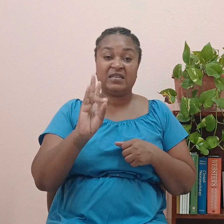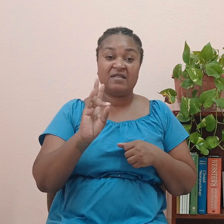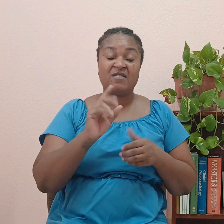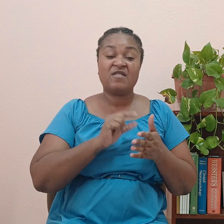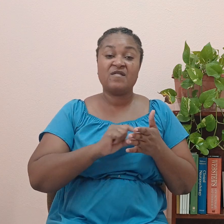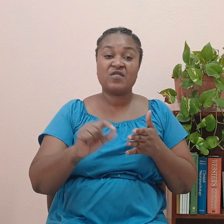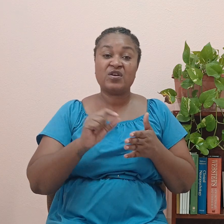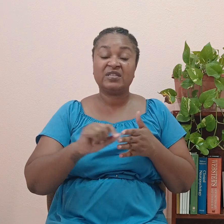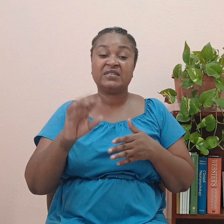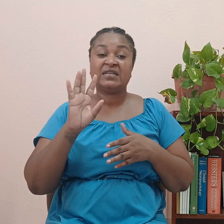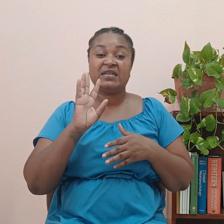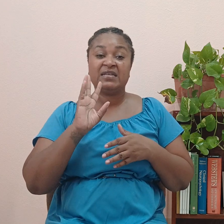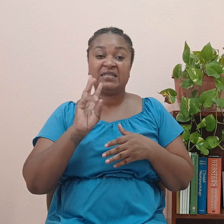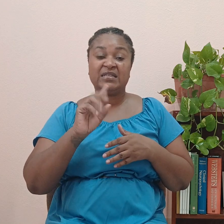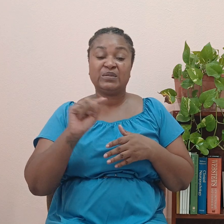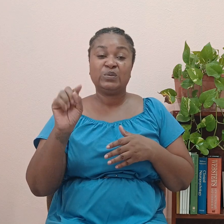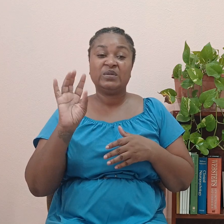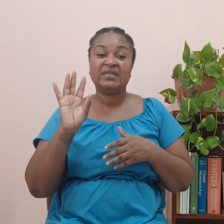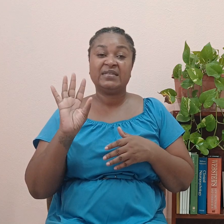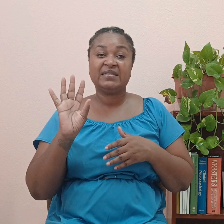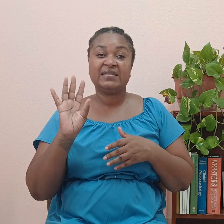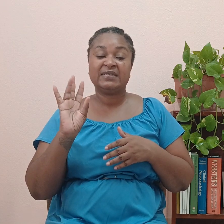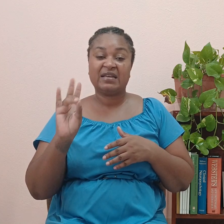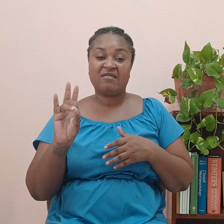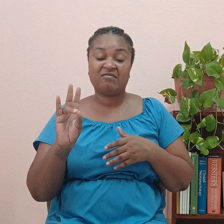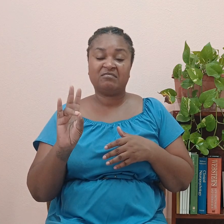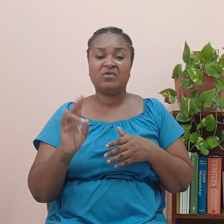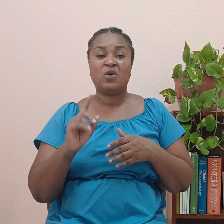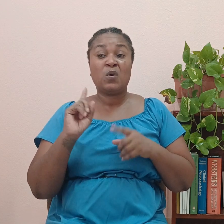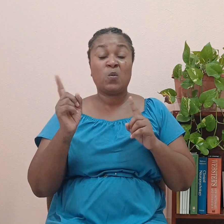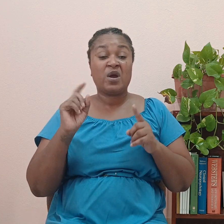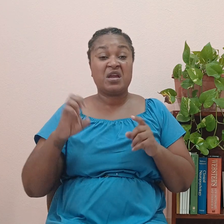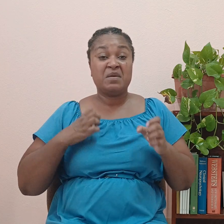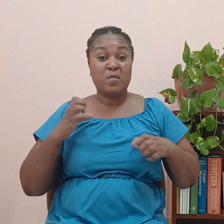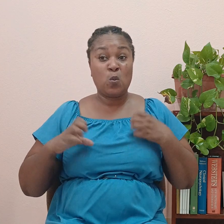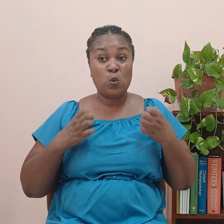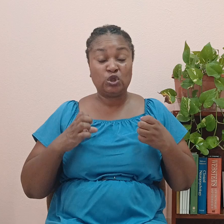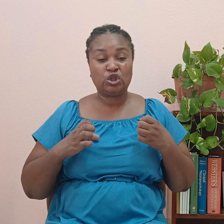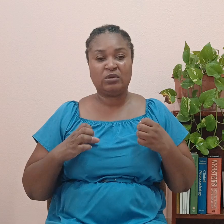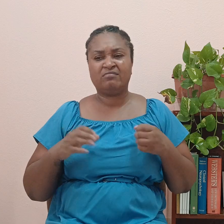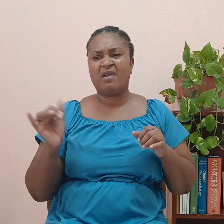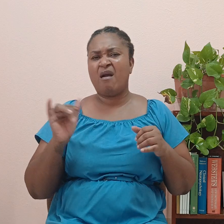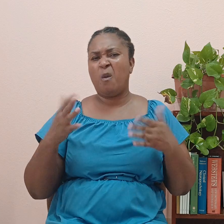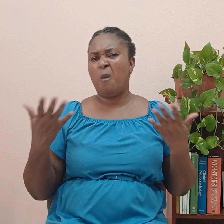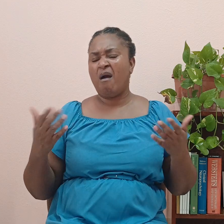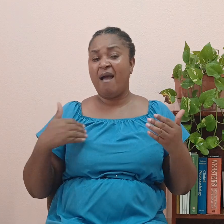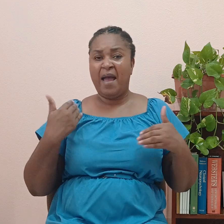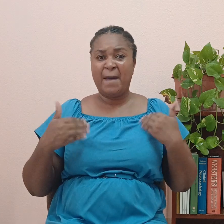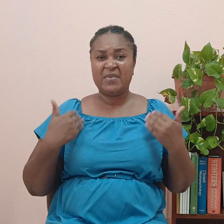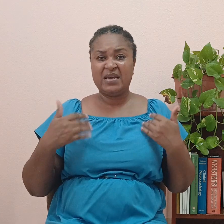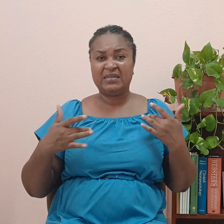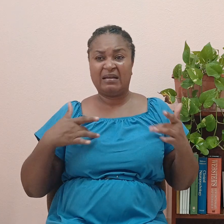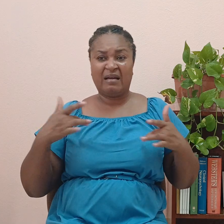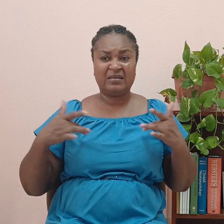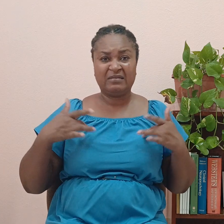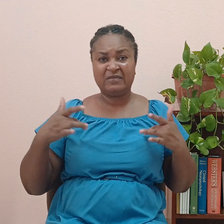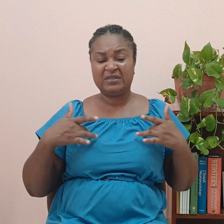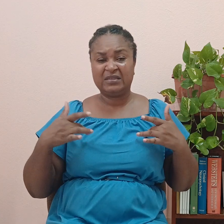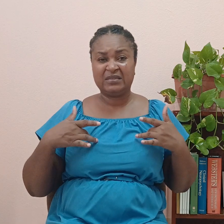for example, happiness, sorrow, anxiety, should be brought to God in prayer.